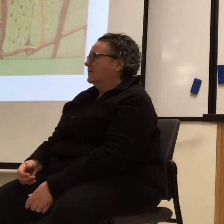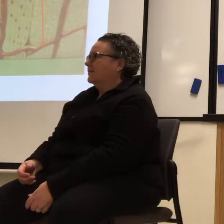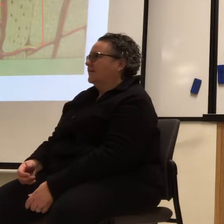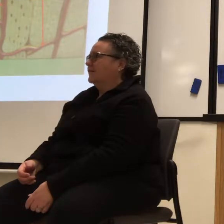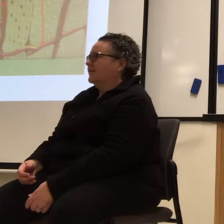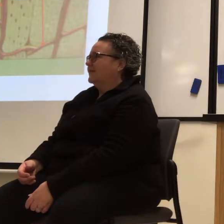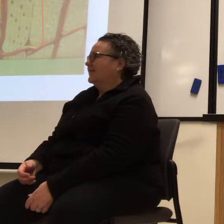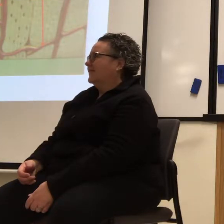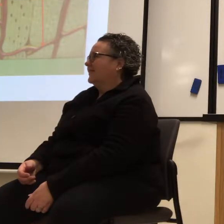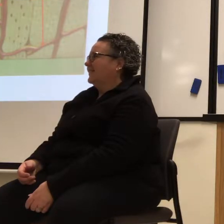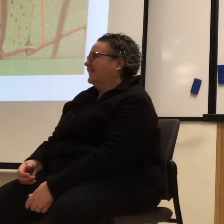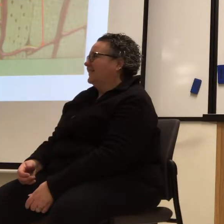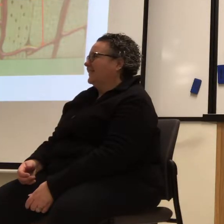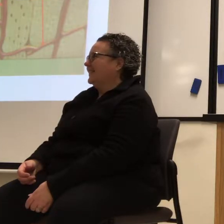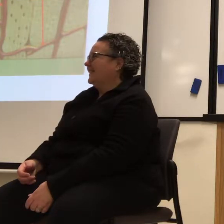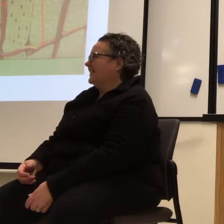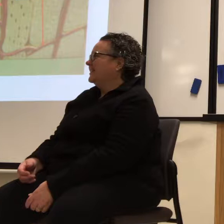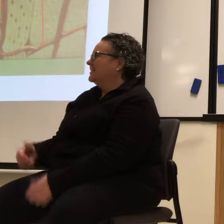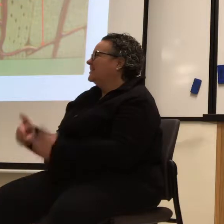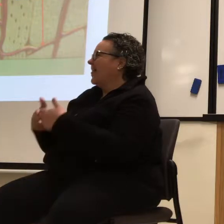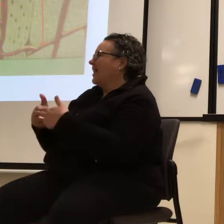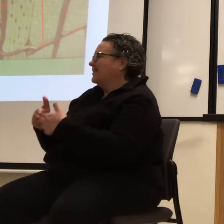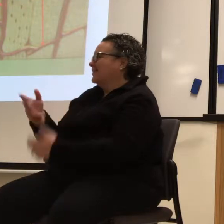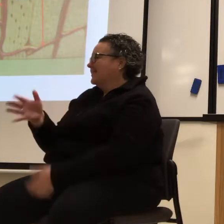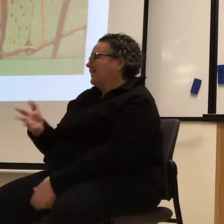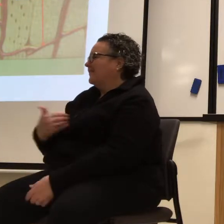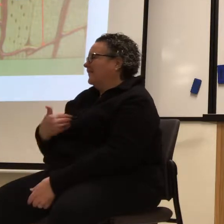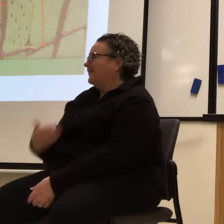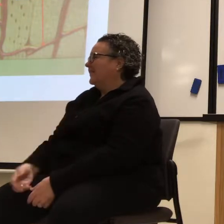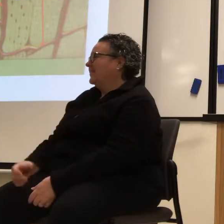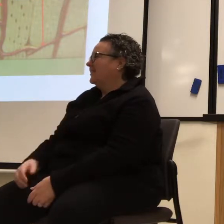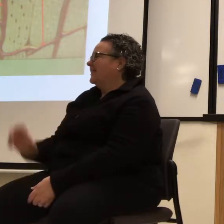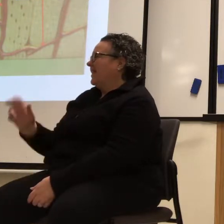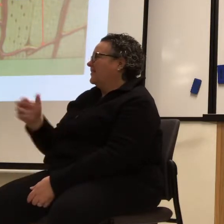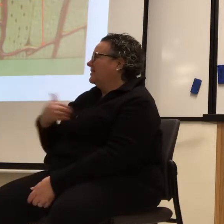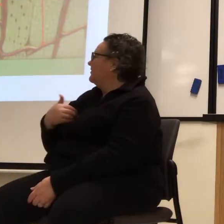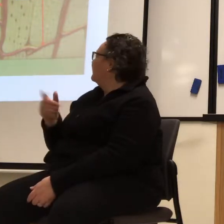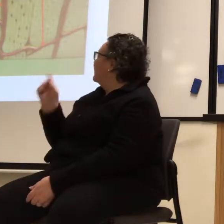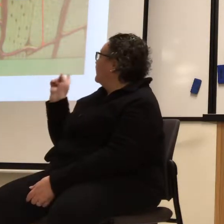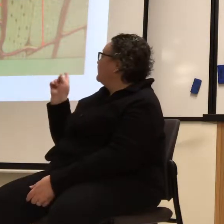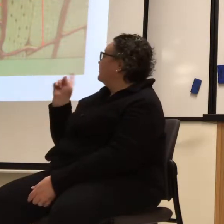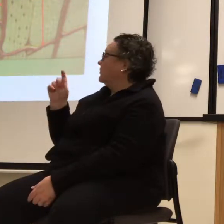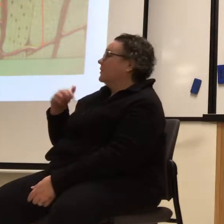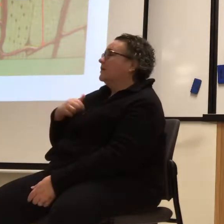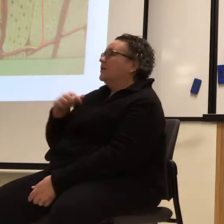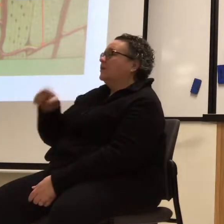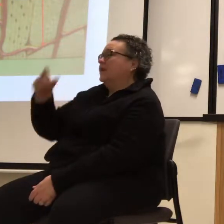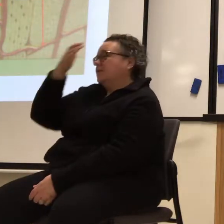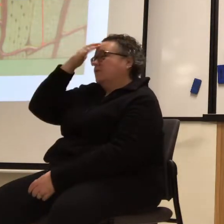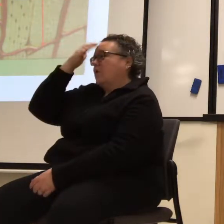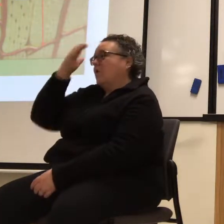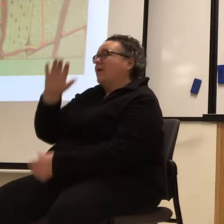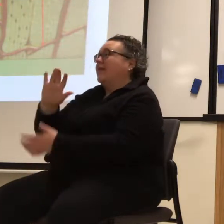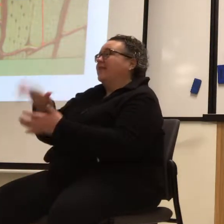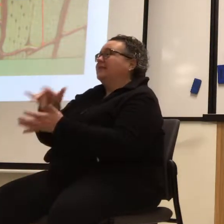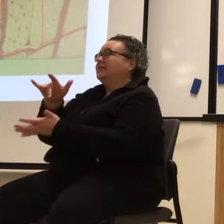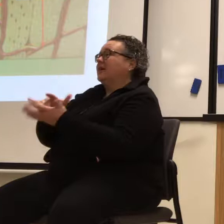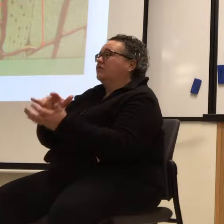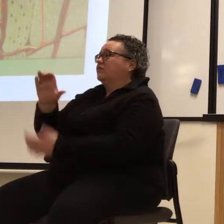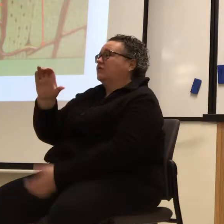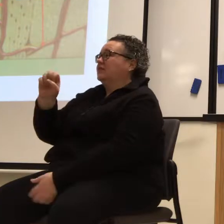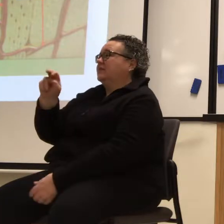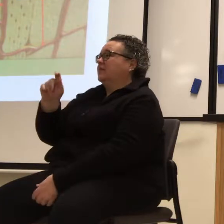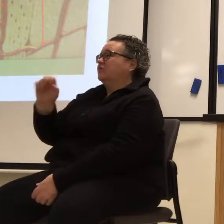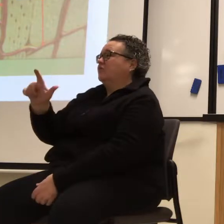like get to and fro within compact bone. You need to know the central canal and the perforating